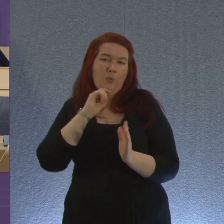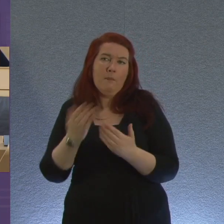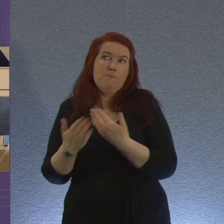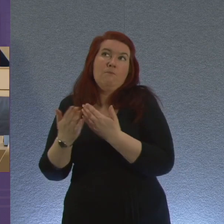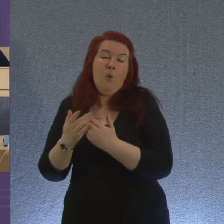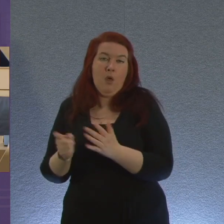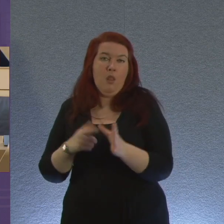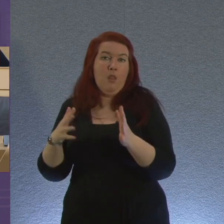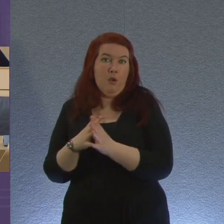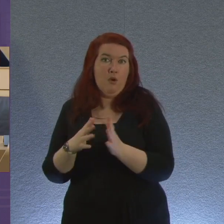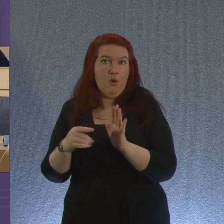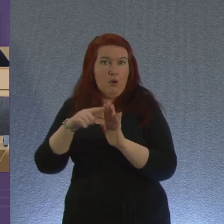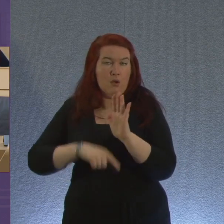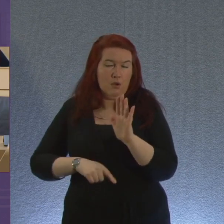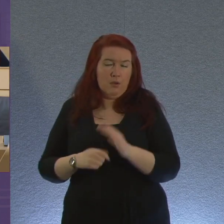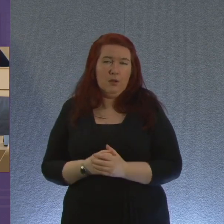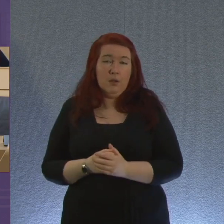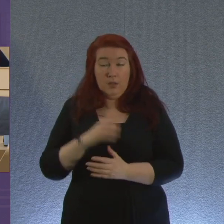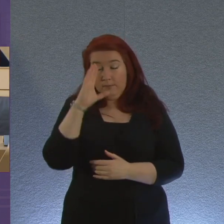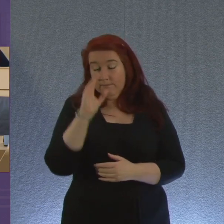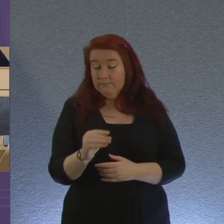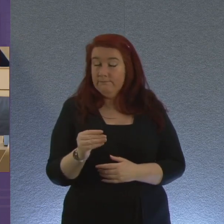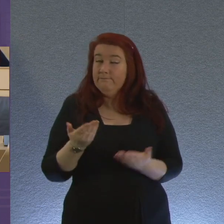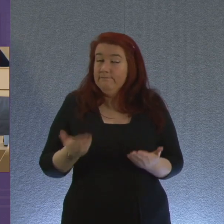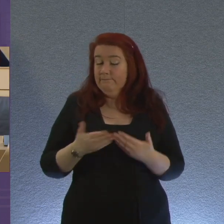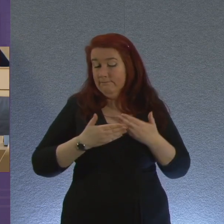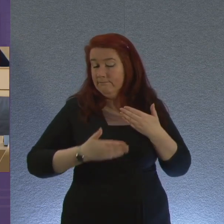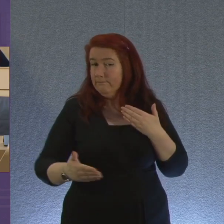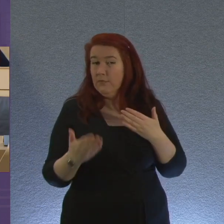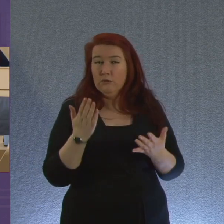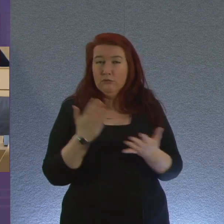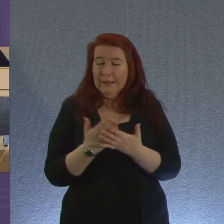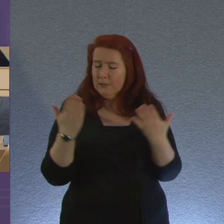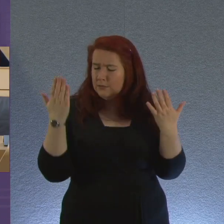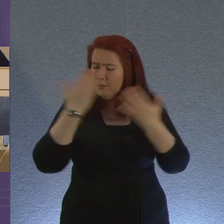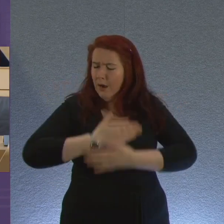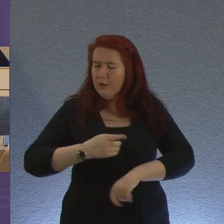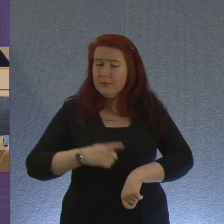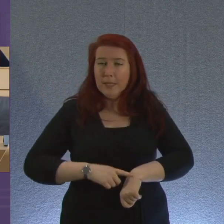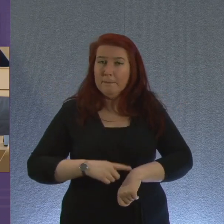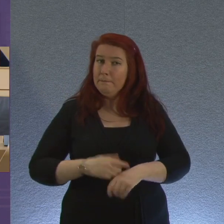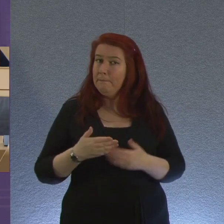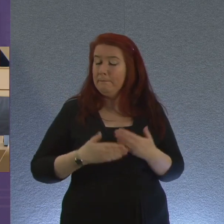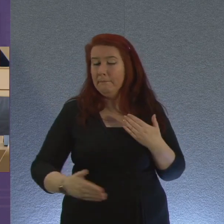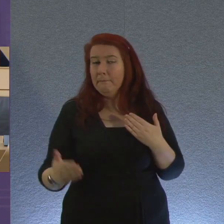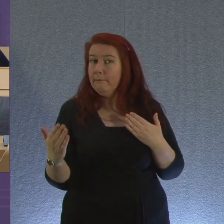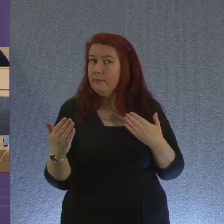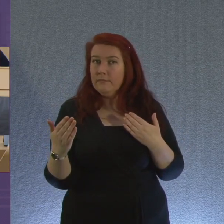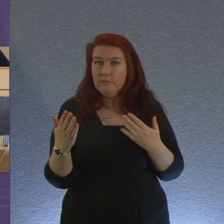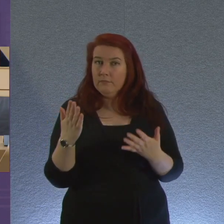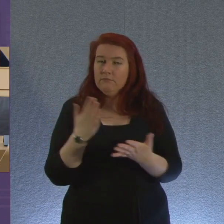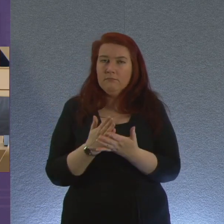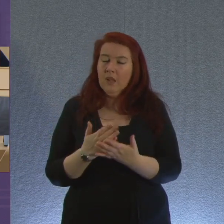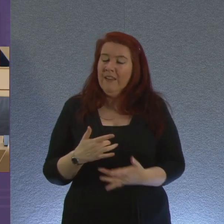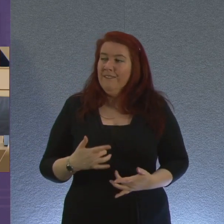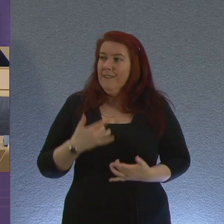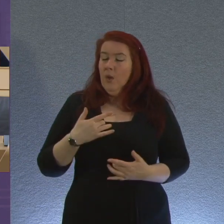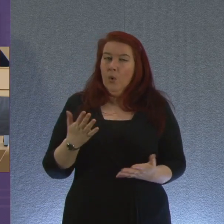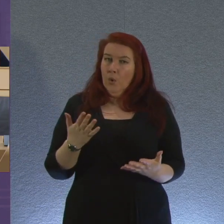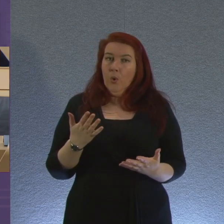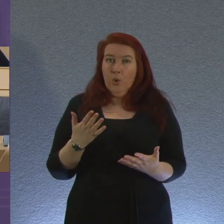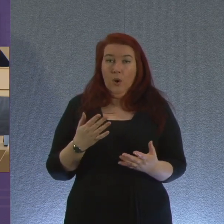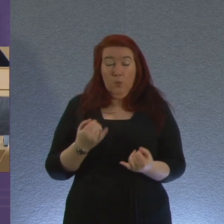me say, we are facing the blackest period in our history, and the blackest days, I feel, are still